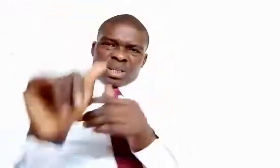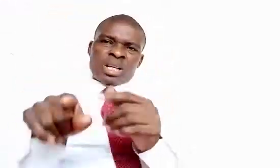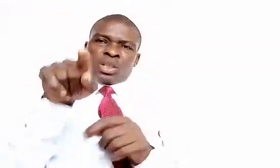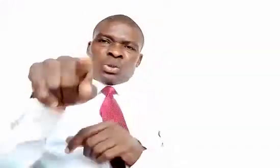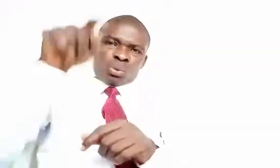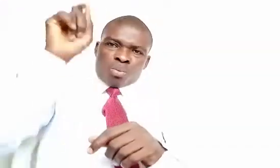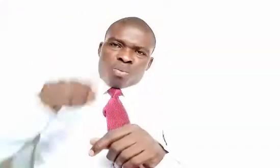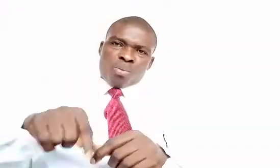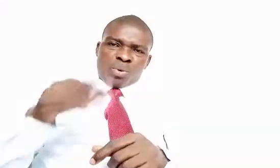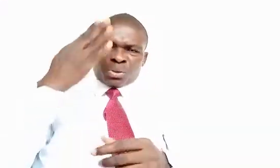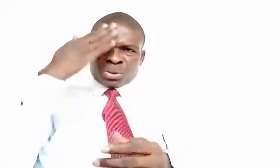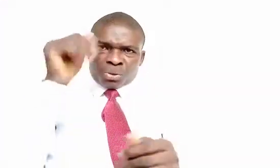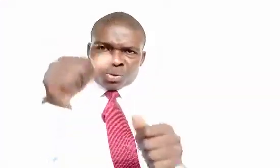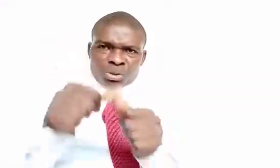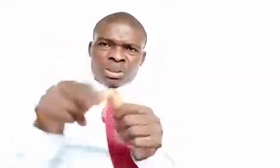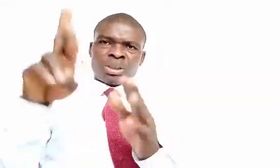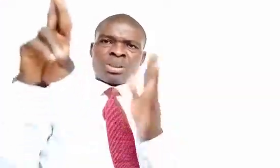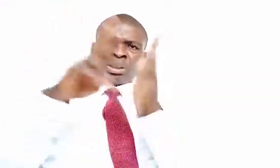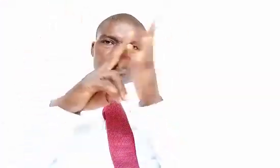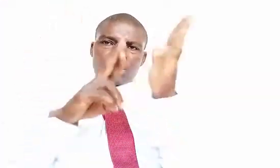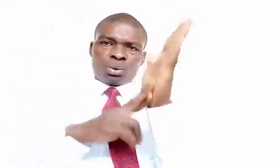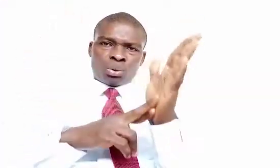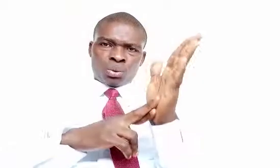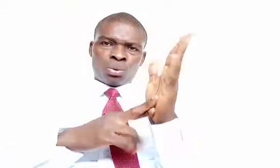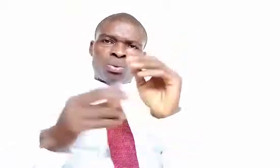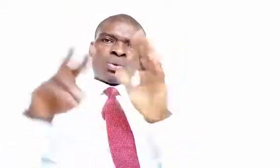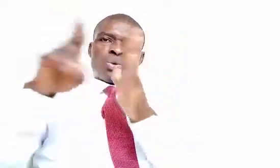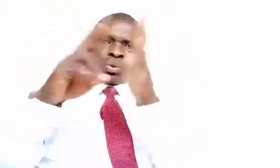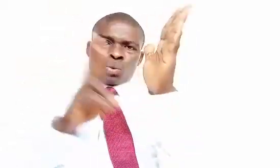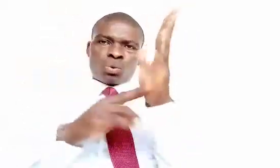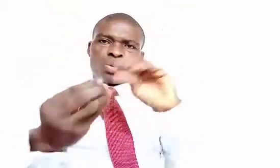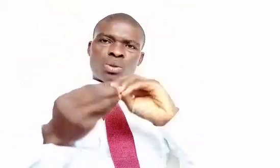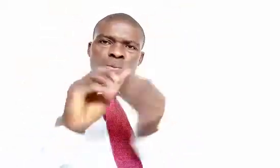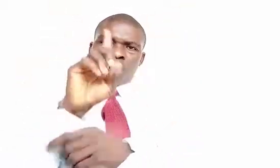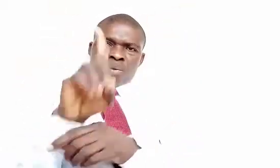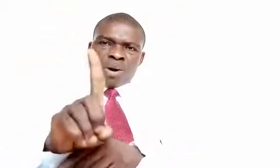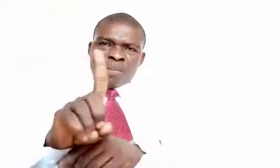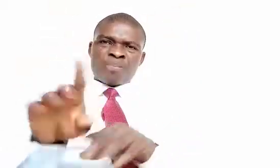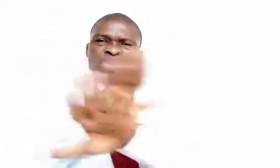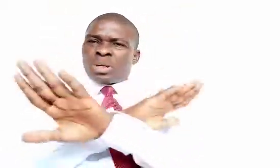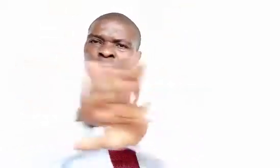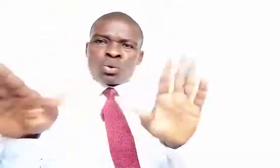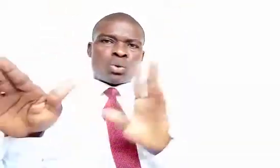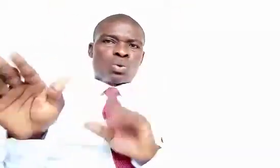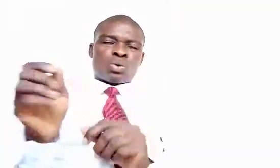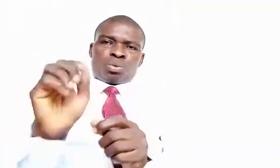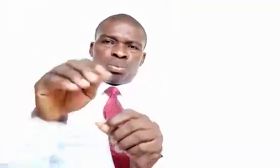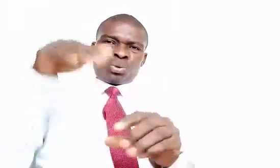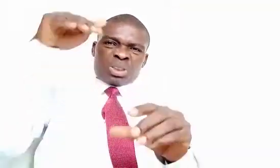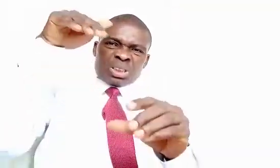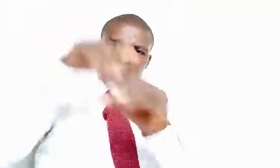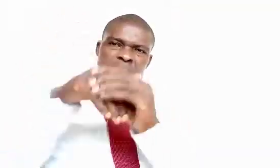note of the following rules. Rule number 1. Do not put adverb of manner between the verb and the